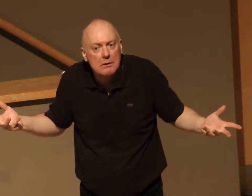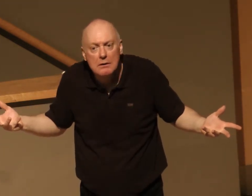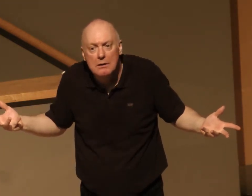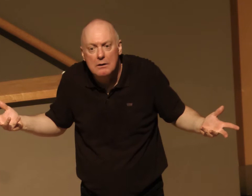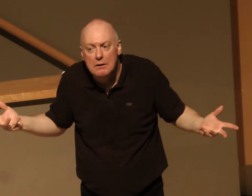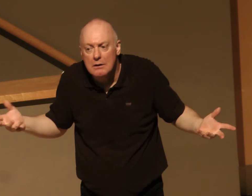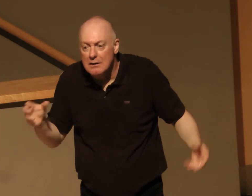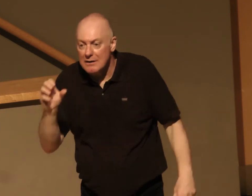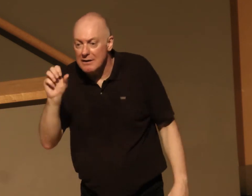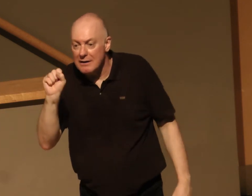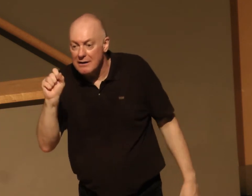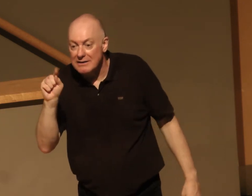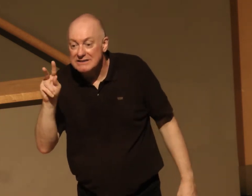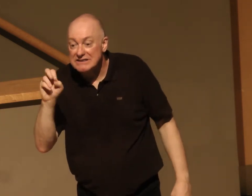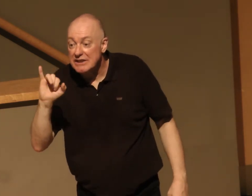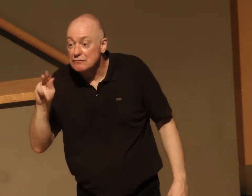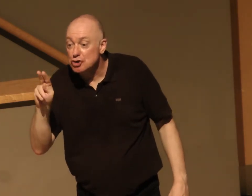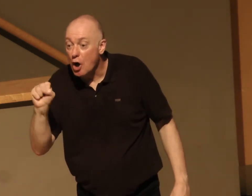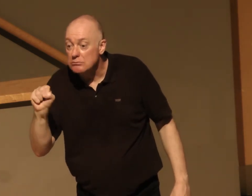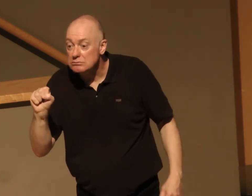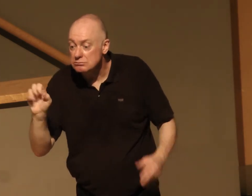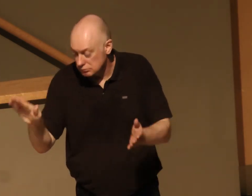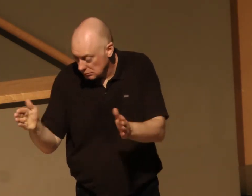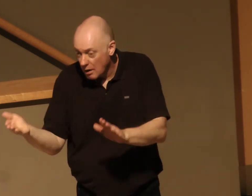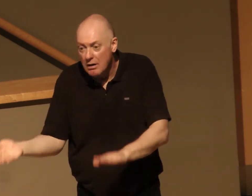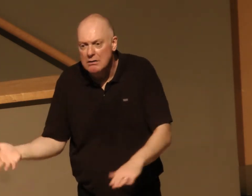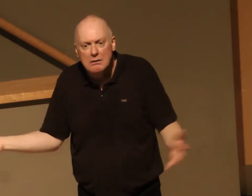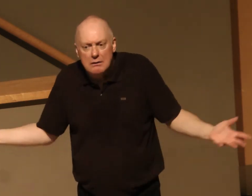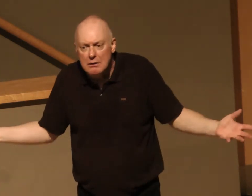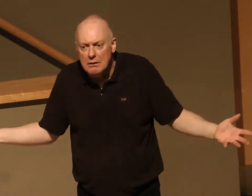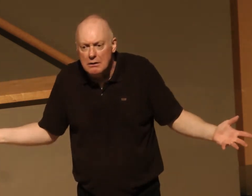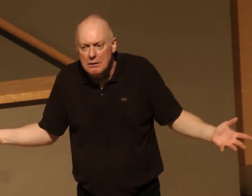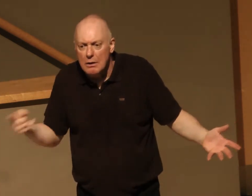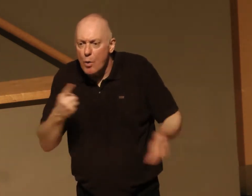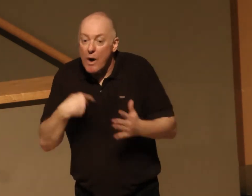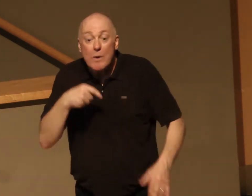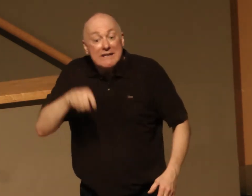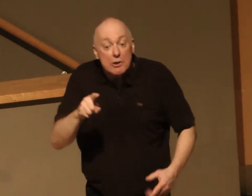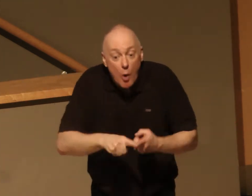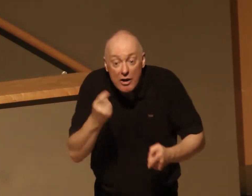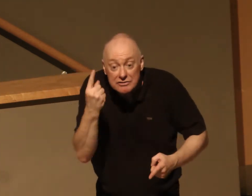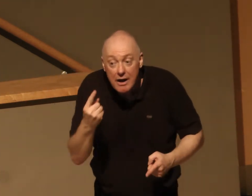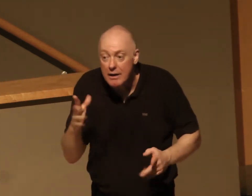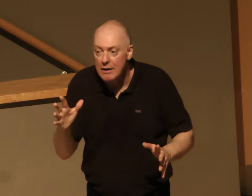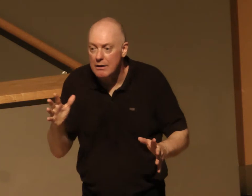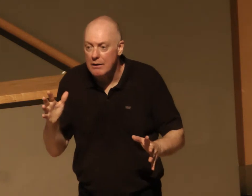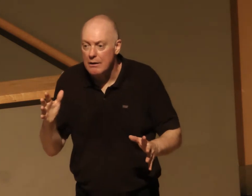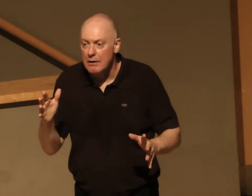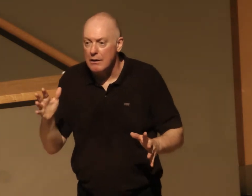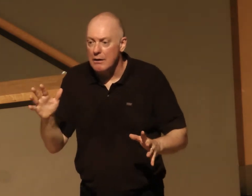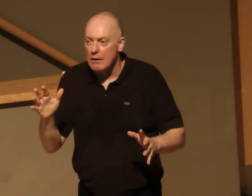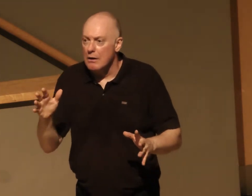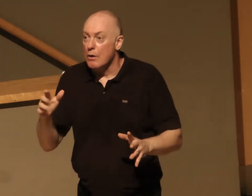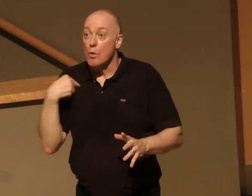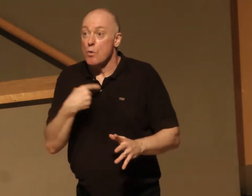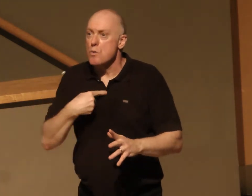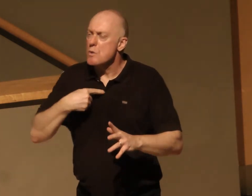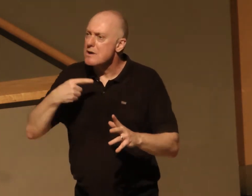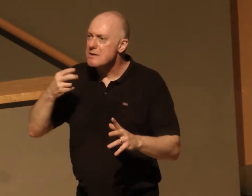Steve Jobs passed away. What we have to understand is that even our greatest and highest expectations and achievements in